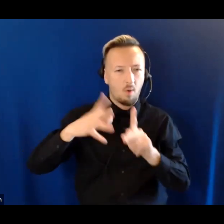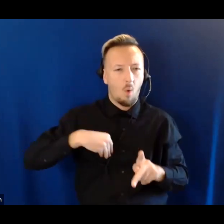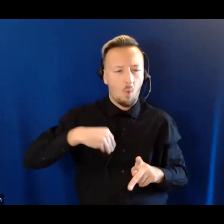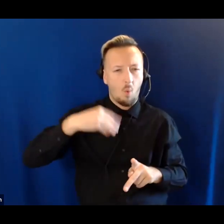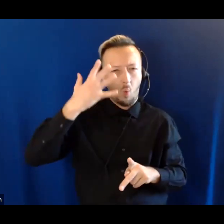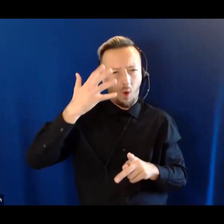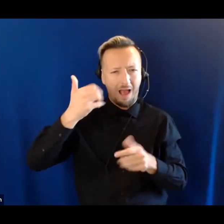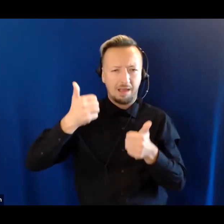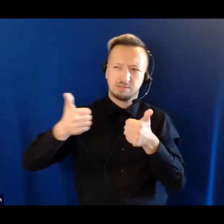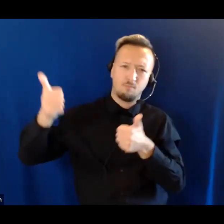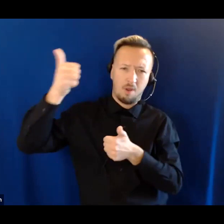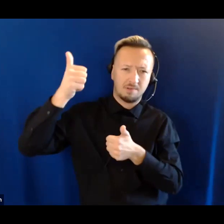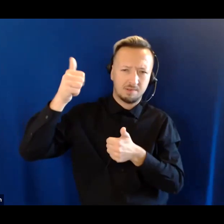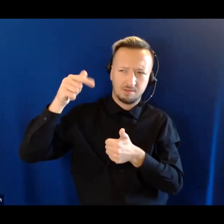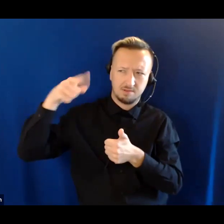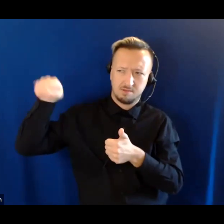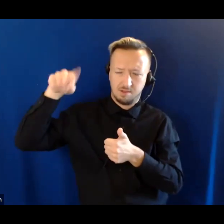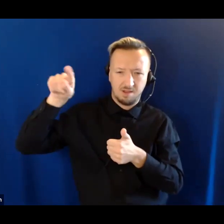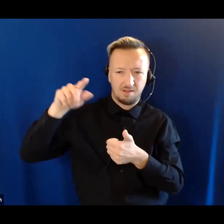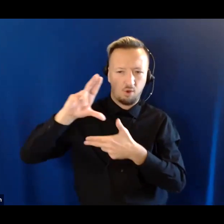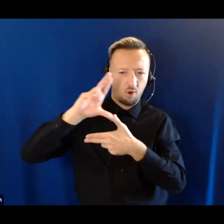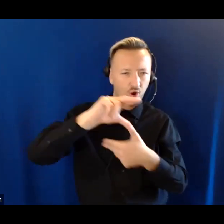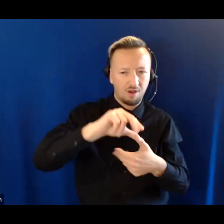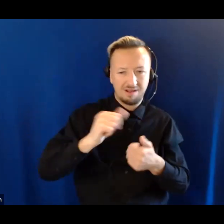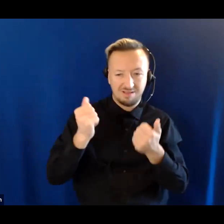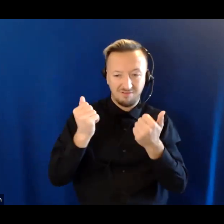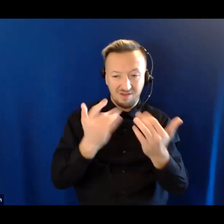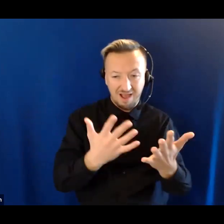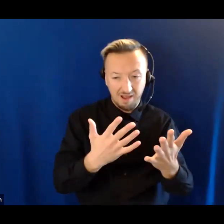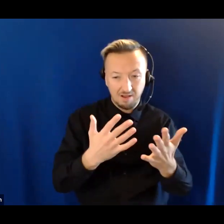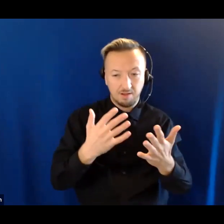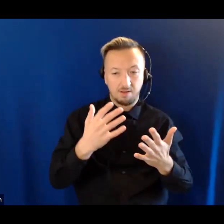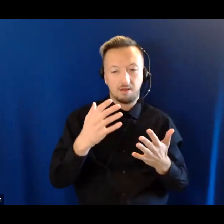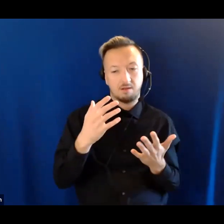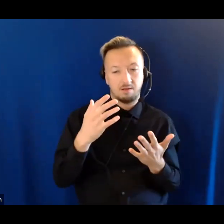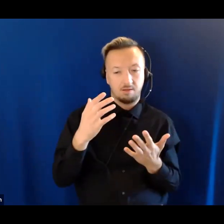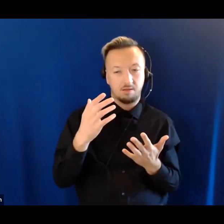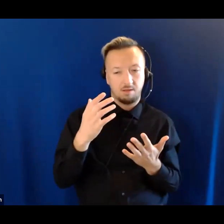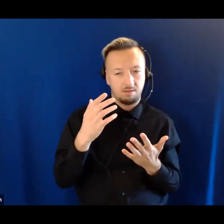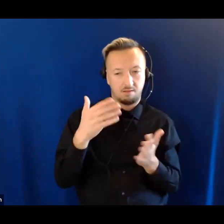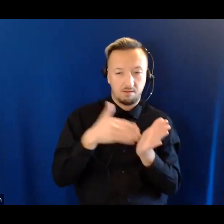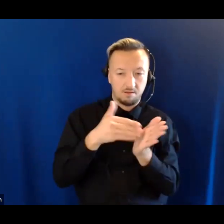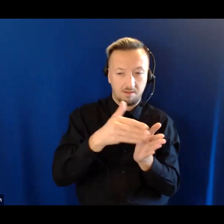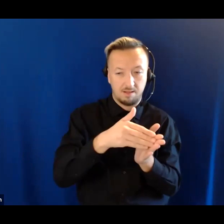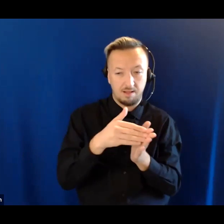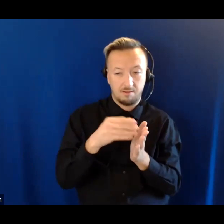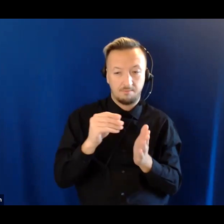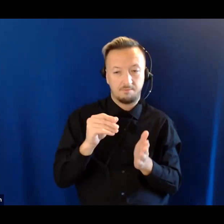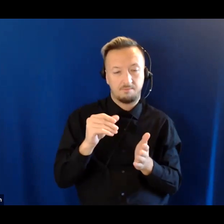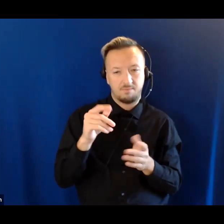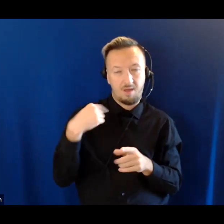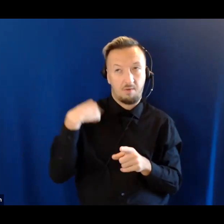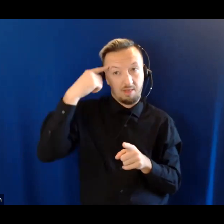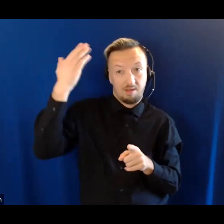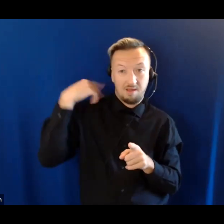and happens right in our face. We have hurricanes and fires where people are displaced routinely at this point. I'm thinking about Katrina, when people